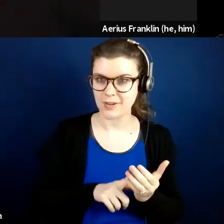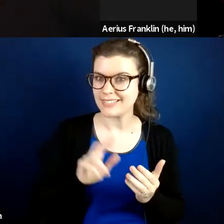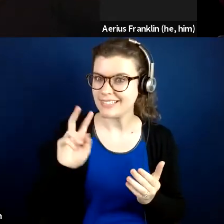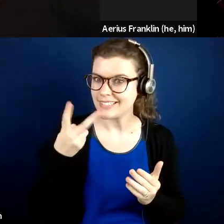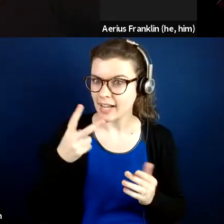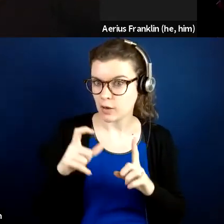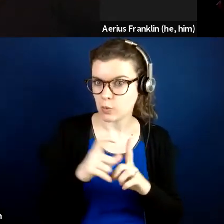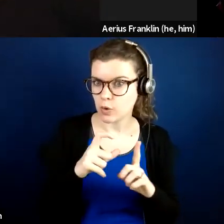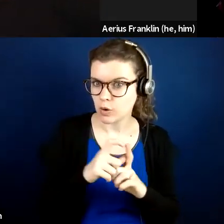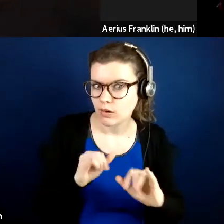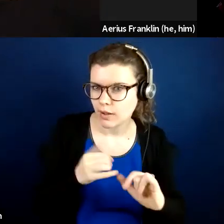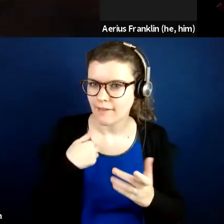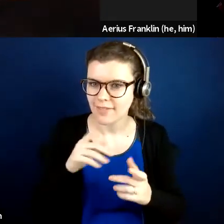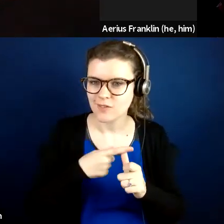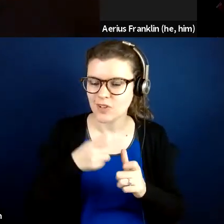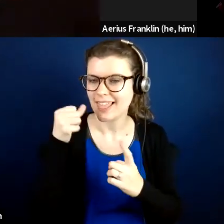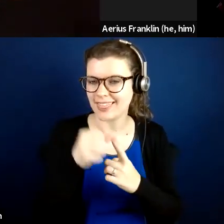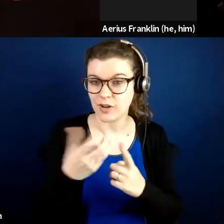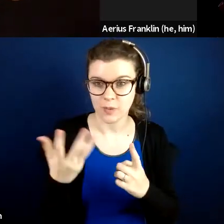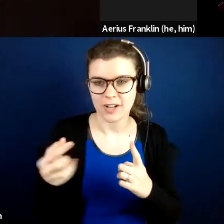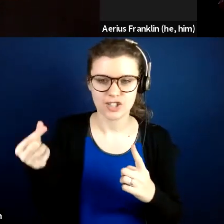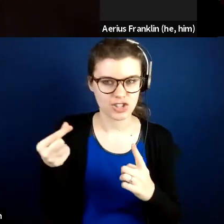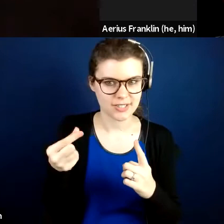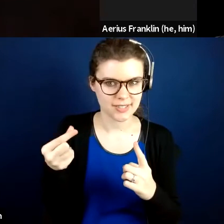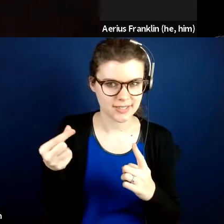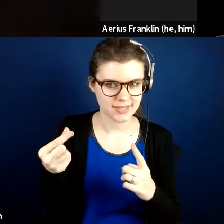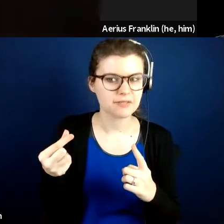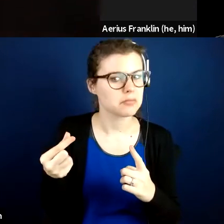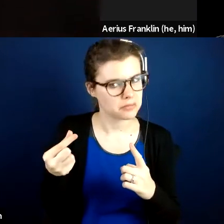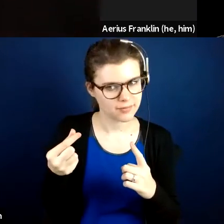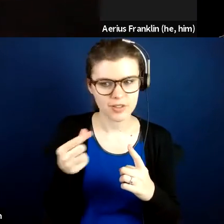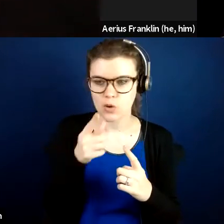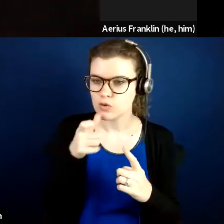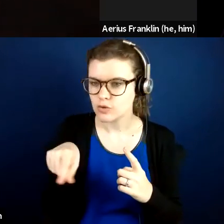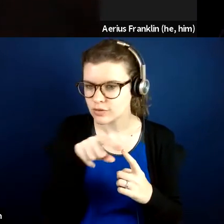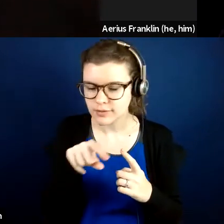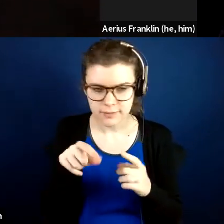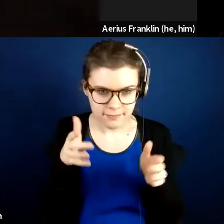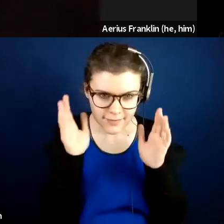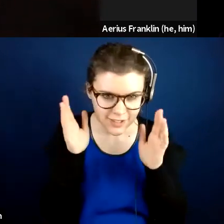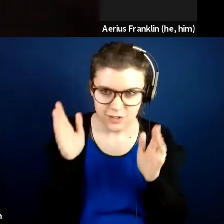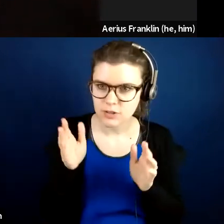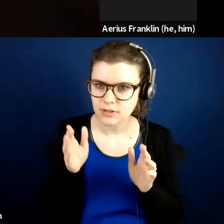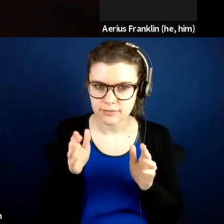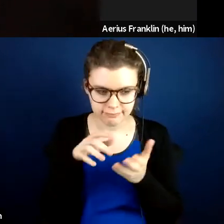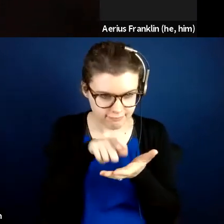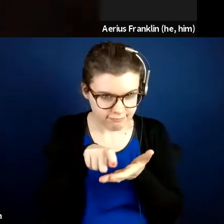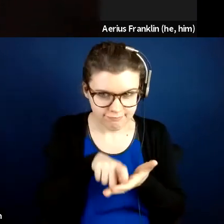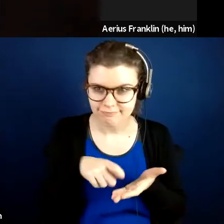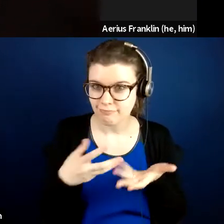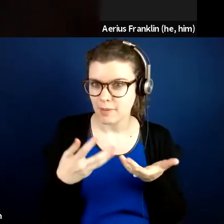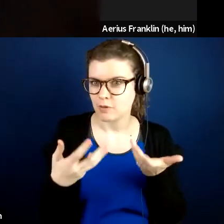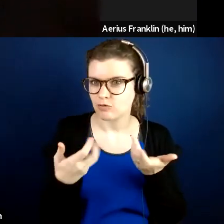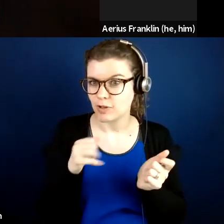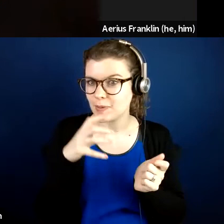mystery word, we have the first letter, and it's letter G. So those of you guys that are playing along with the mystery word, got